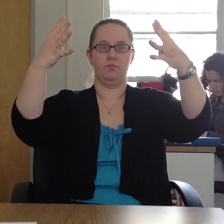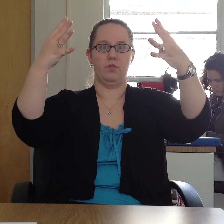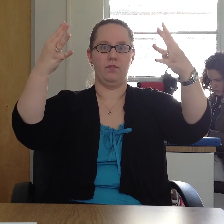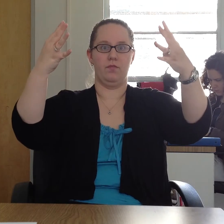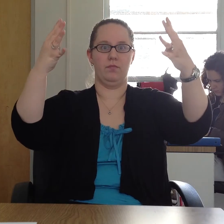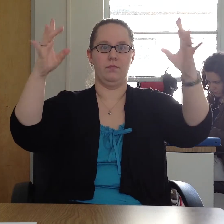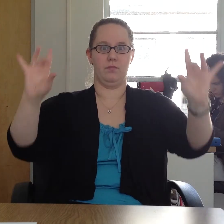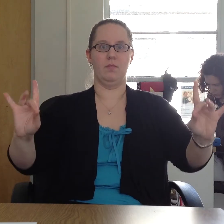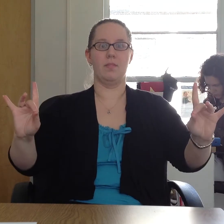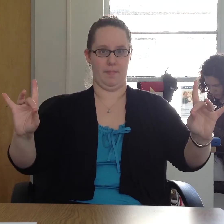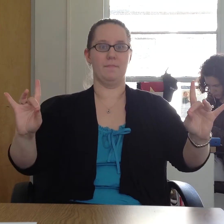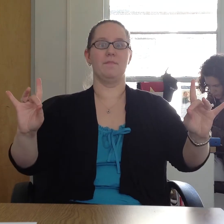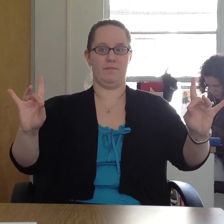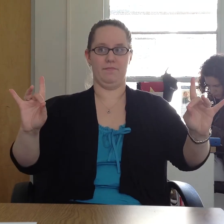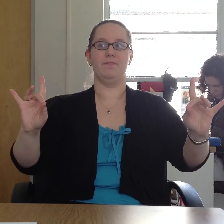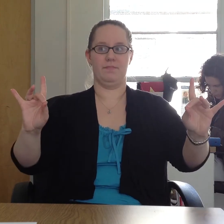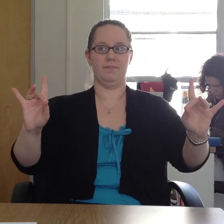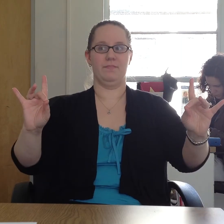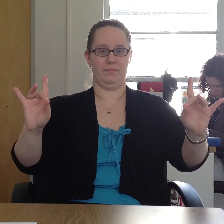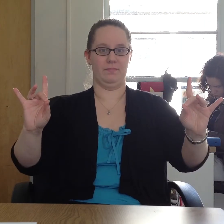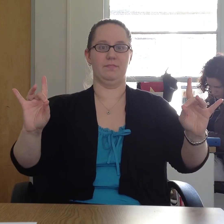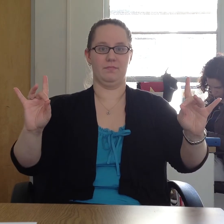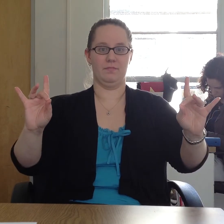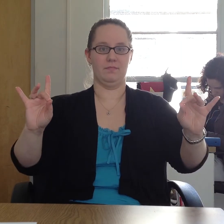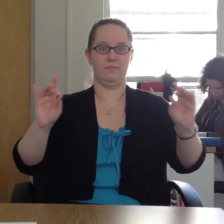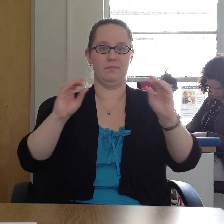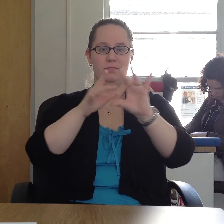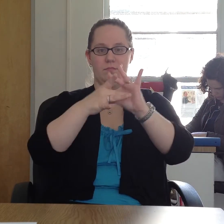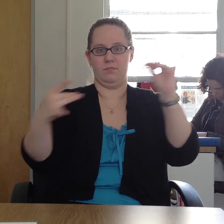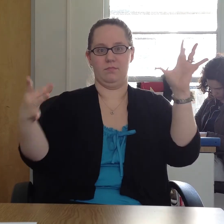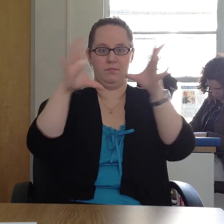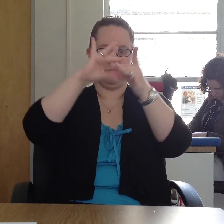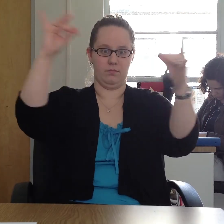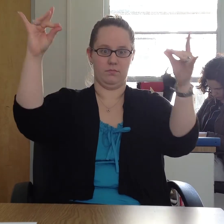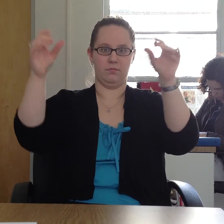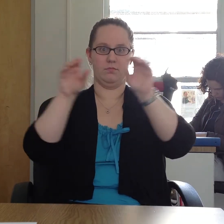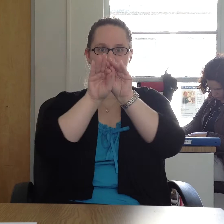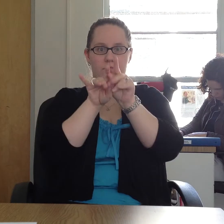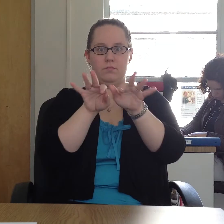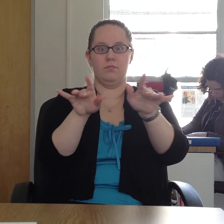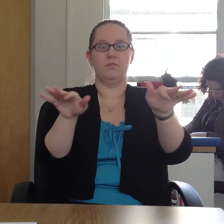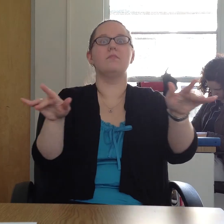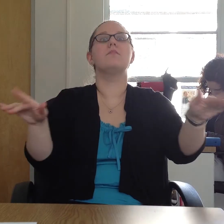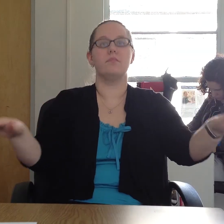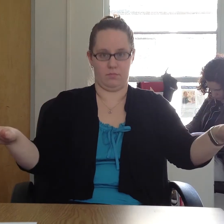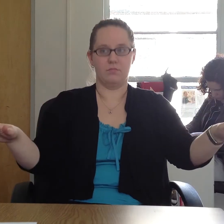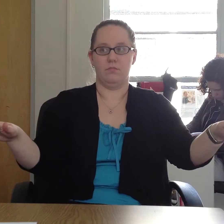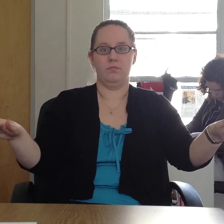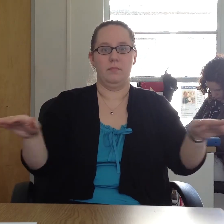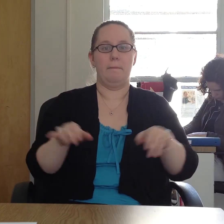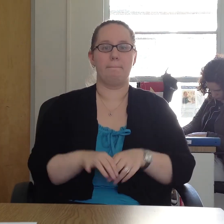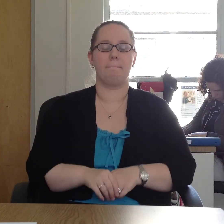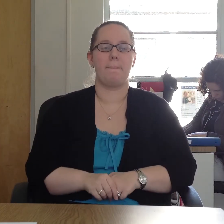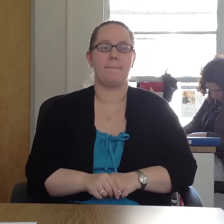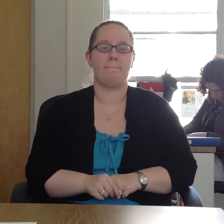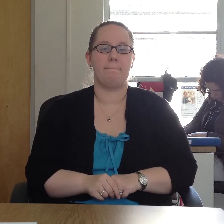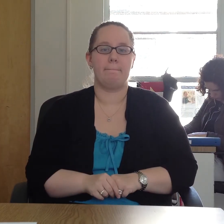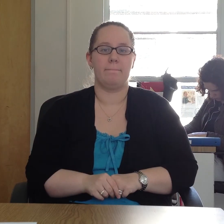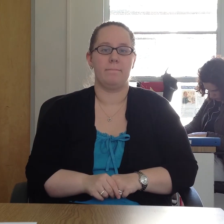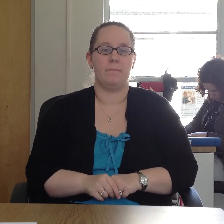of these generates two or more, resulting in a total of 4. The 4 then become 8,